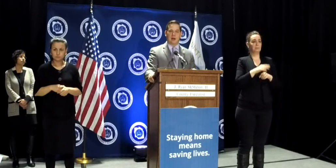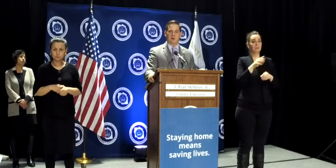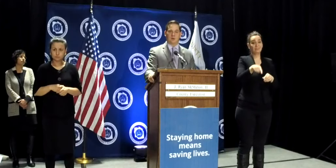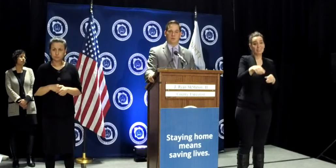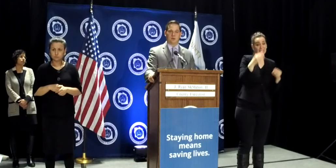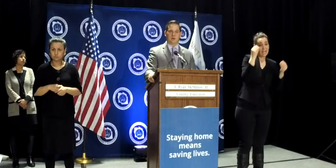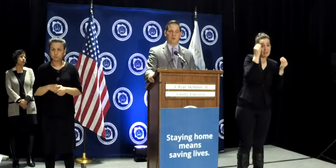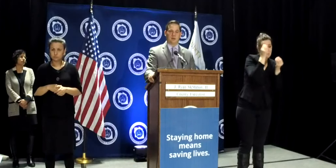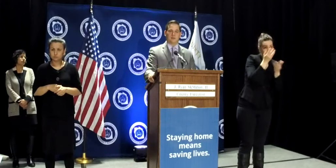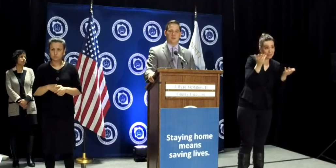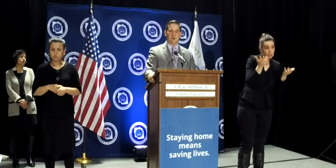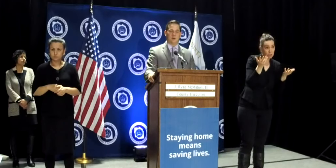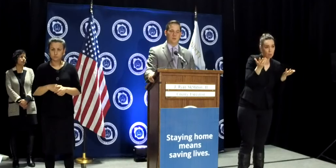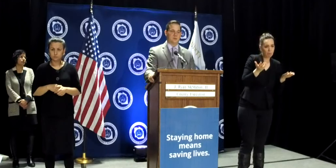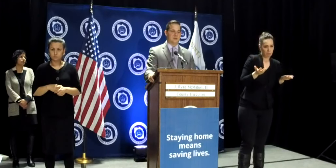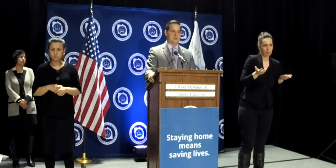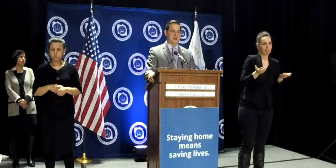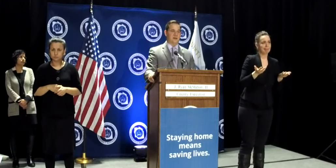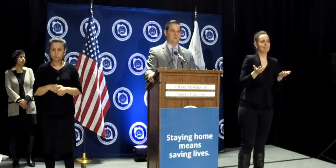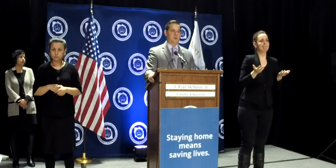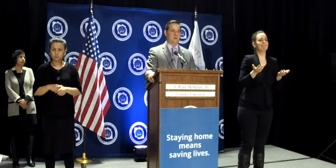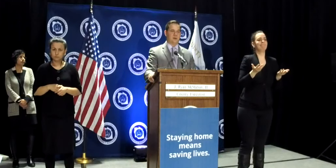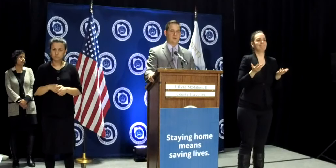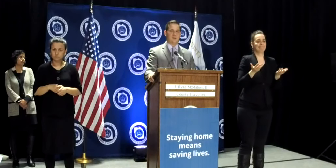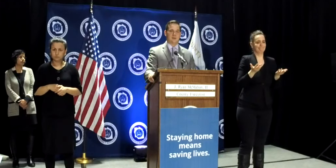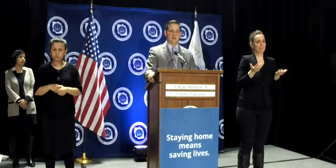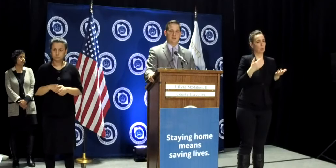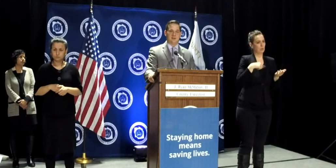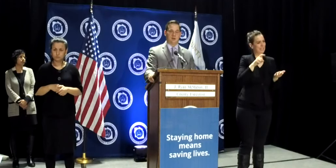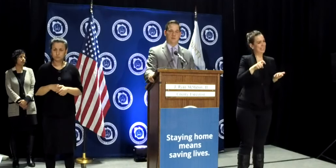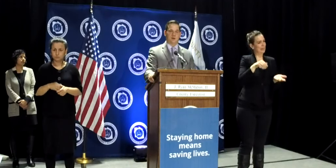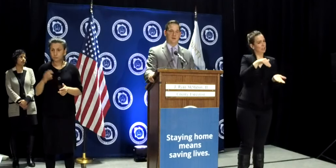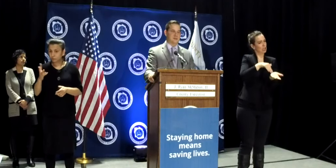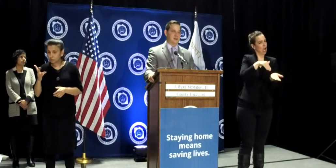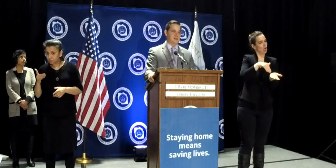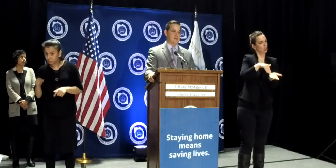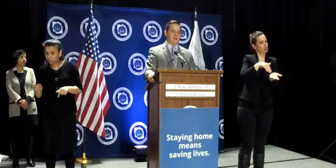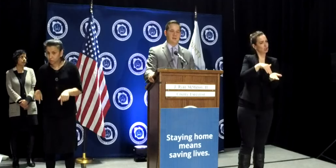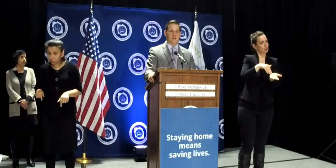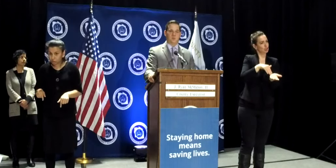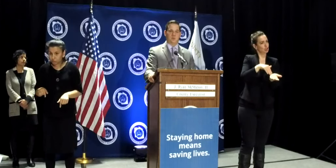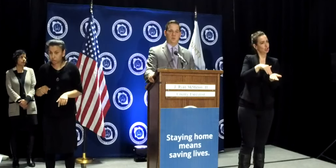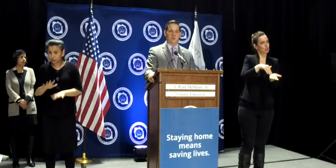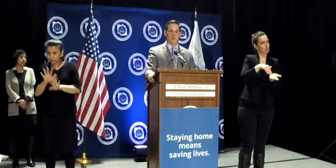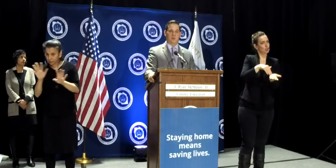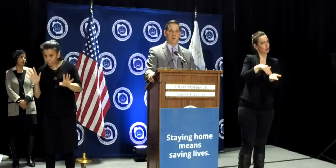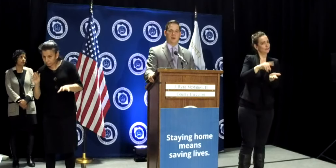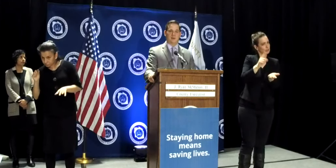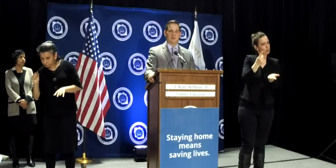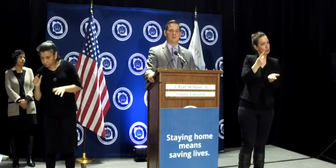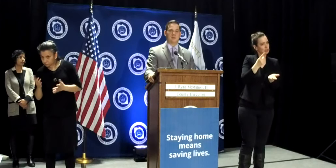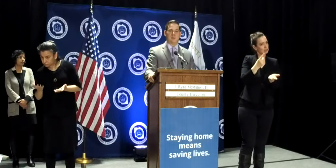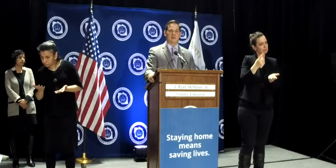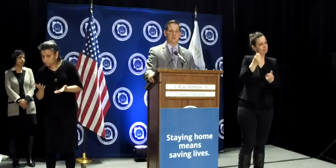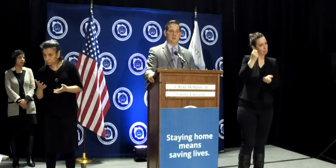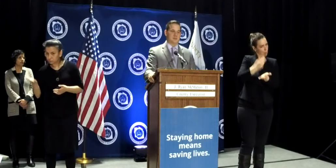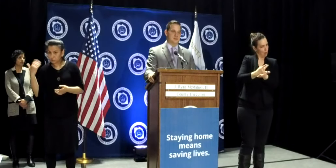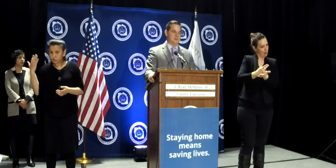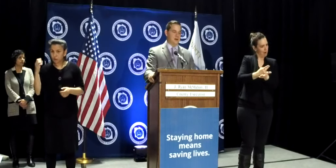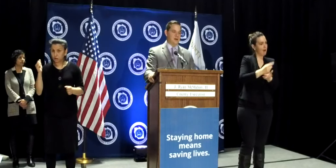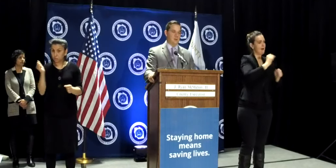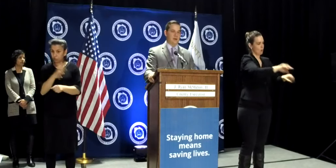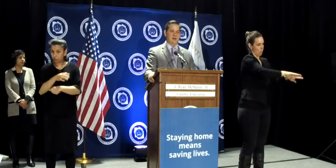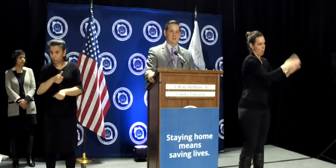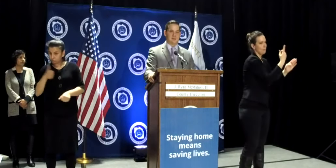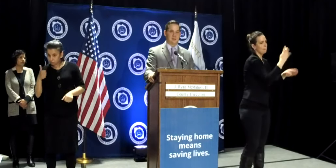me or Dr. Gupta to go to the state health department and to the governor and say, we're ready to get back to